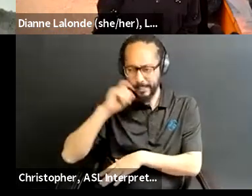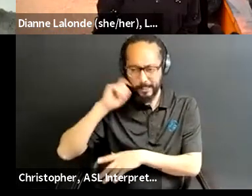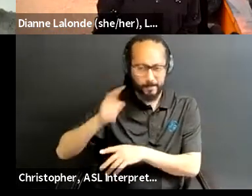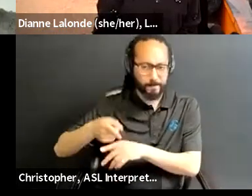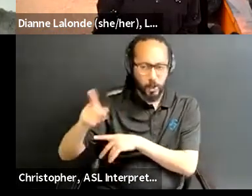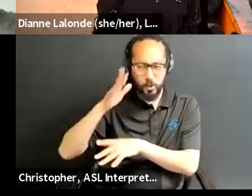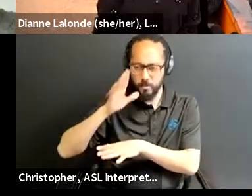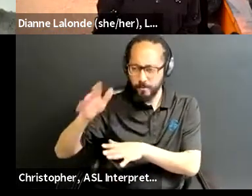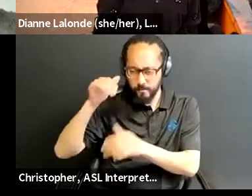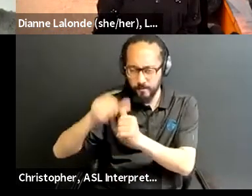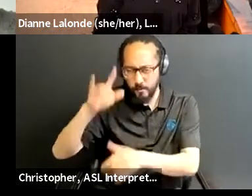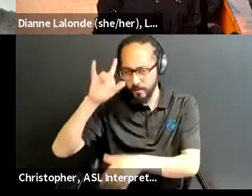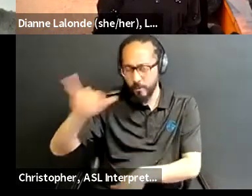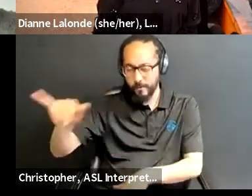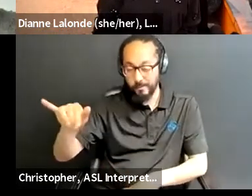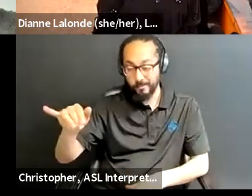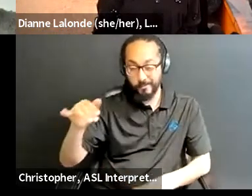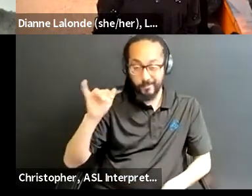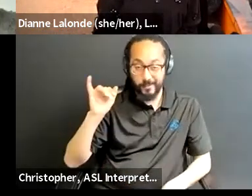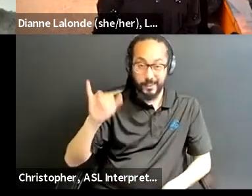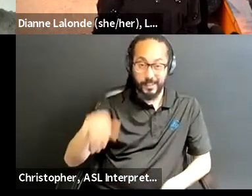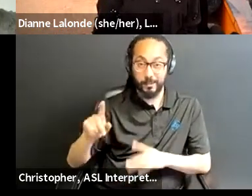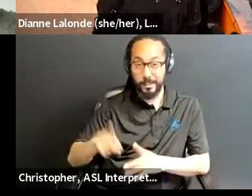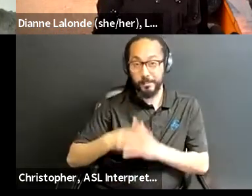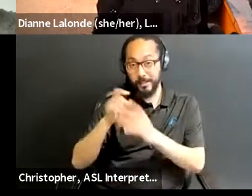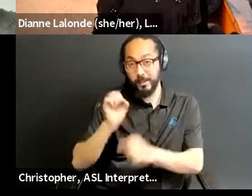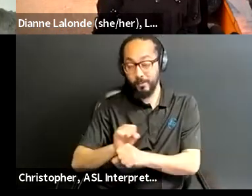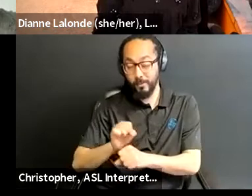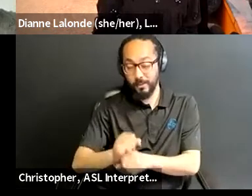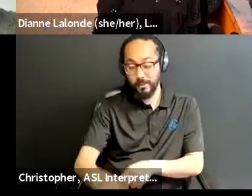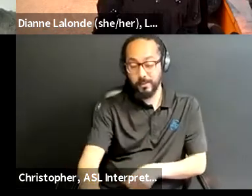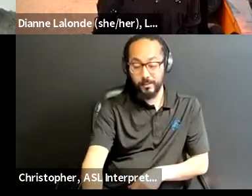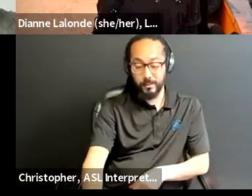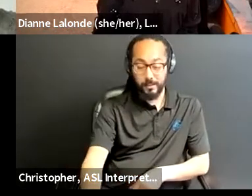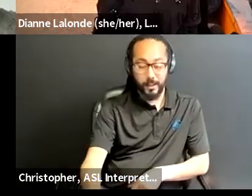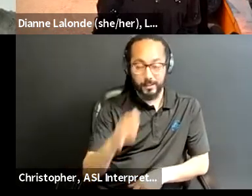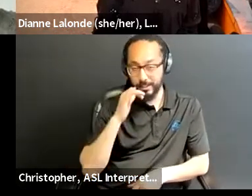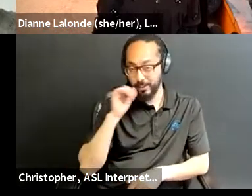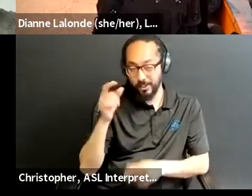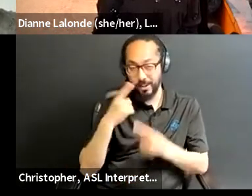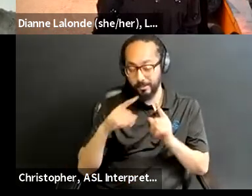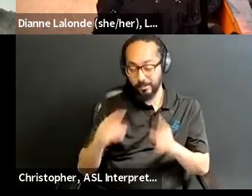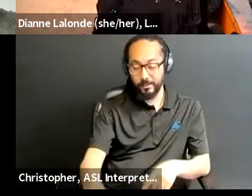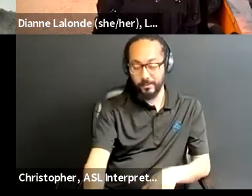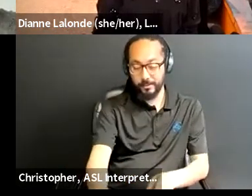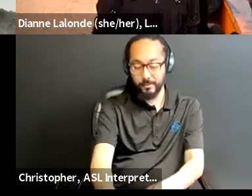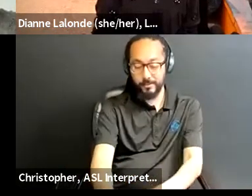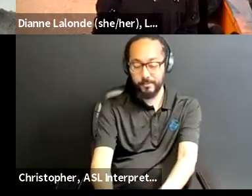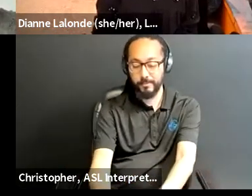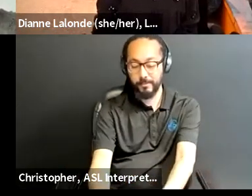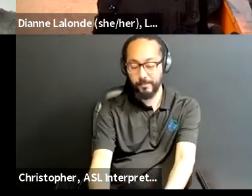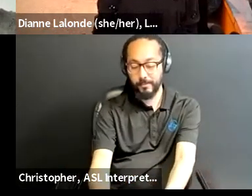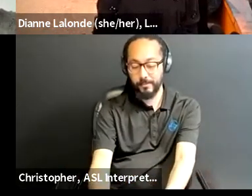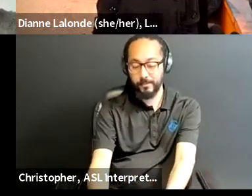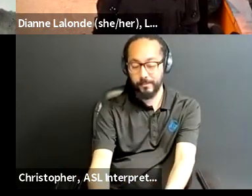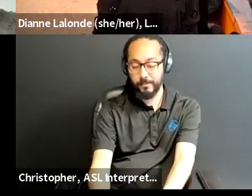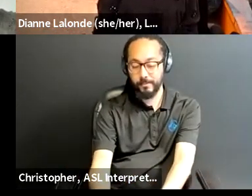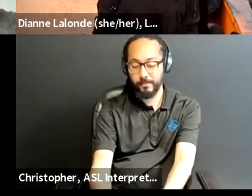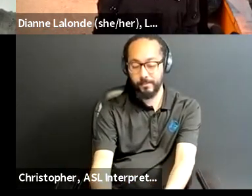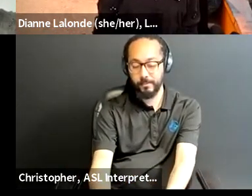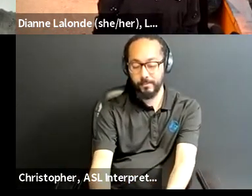forever. And that was the beginning of the work. And that doesn't work, right? The shame doesn't work. And so it's